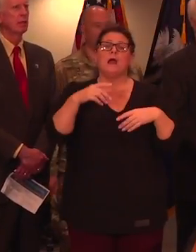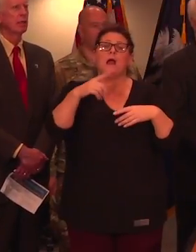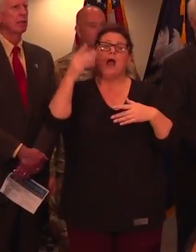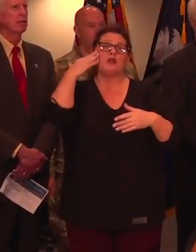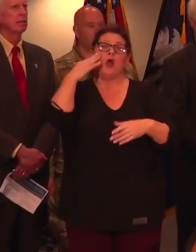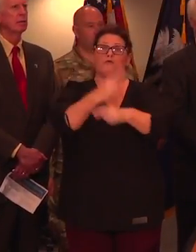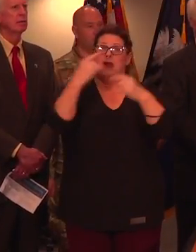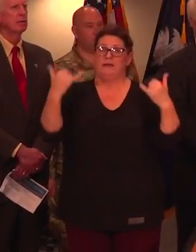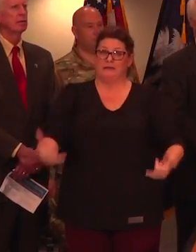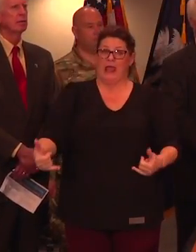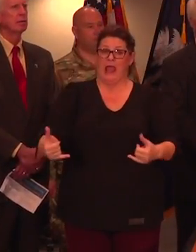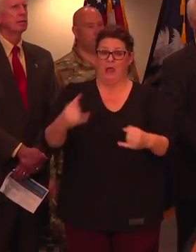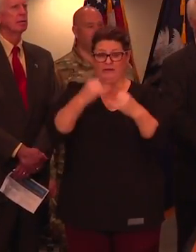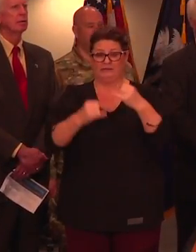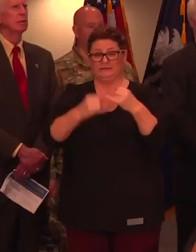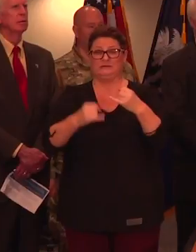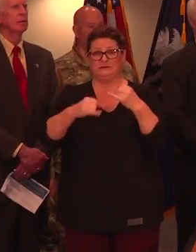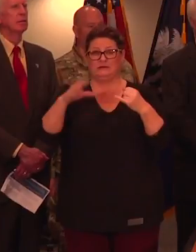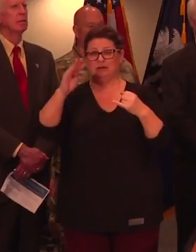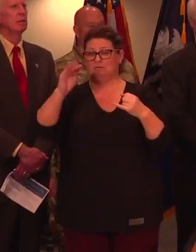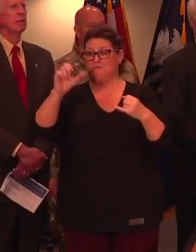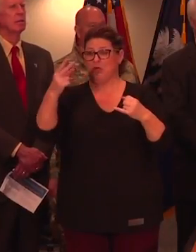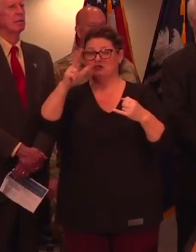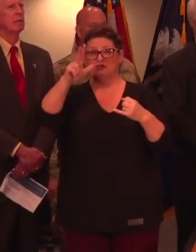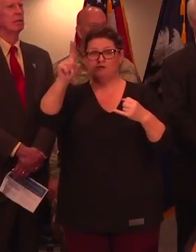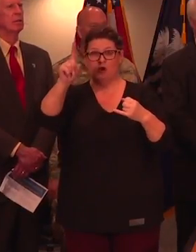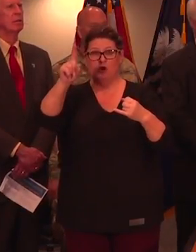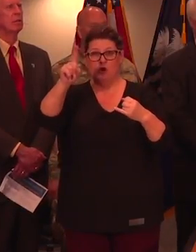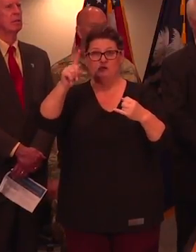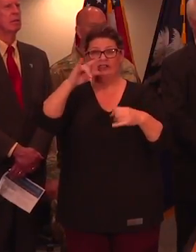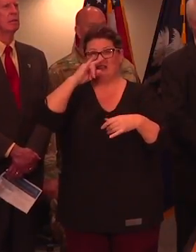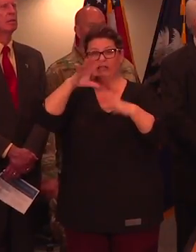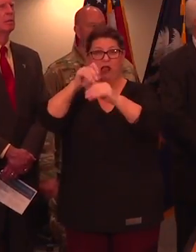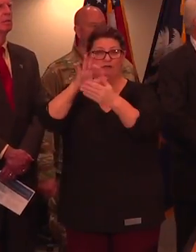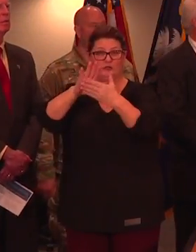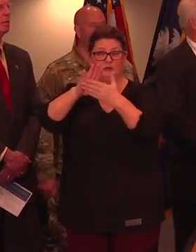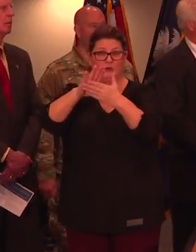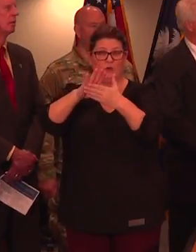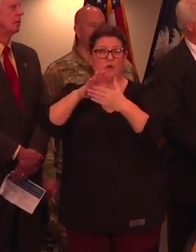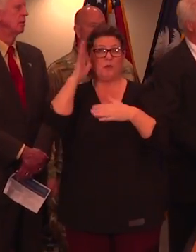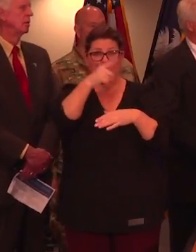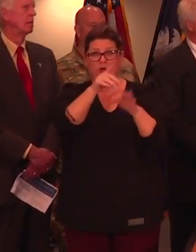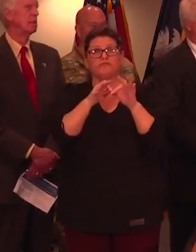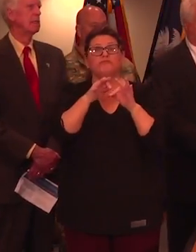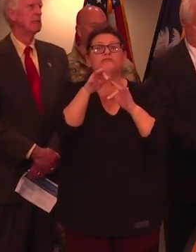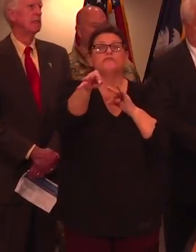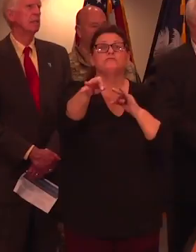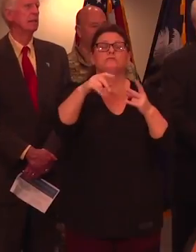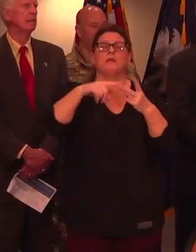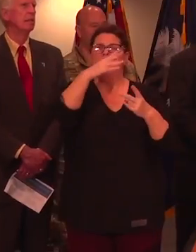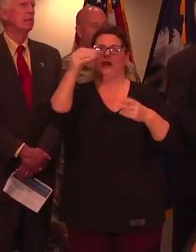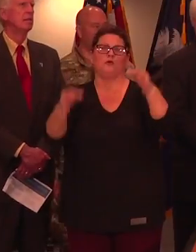school? I know it's till the end of the month, but any chance you'll extend that? And then for the Chief Justice, what about our court systems? Are you going to end any of the